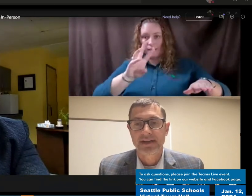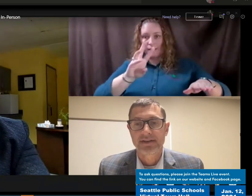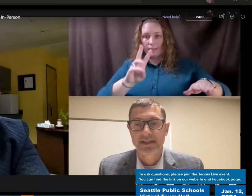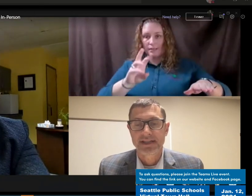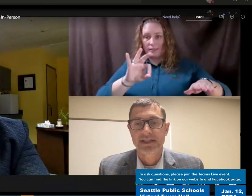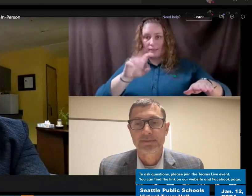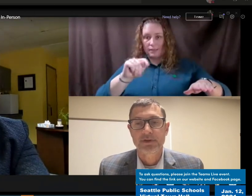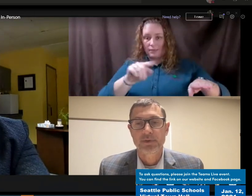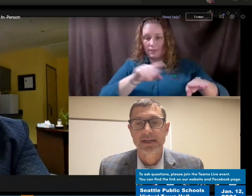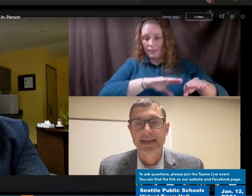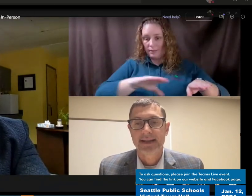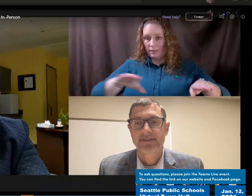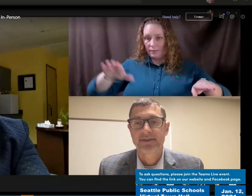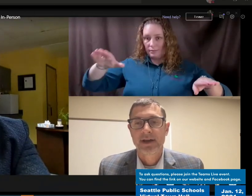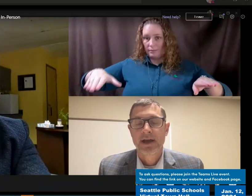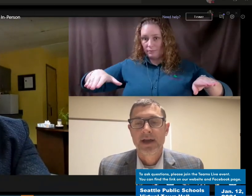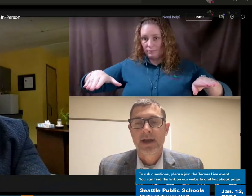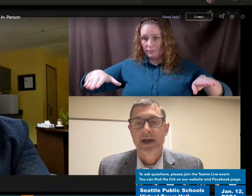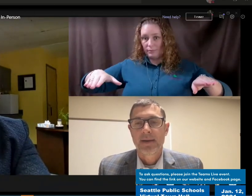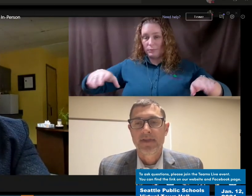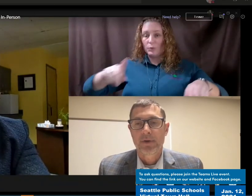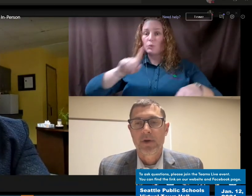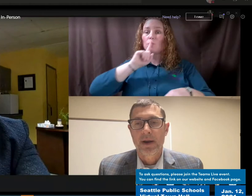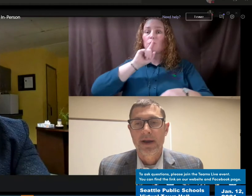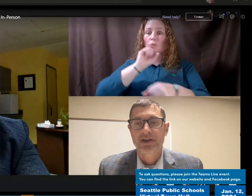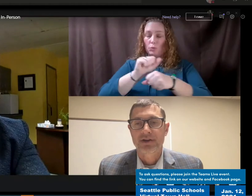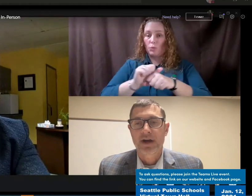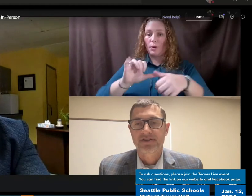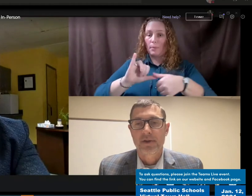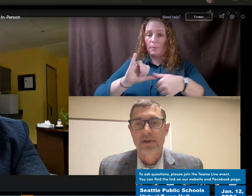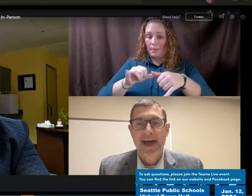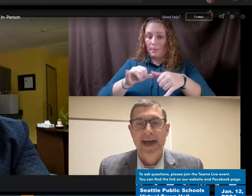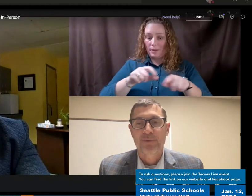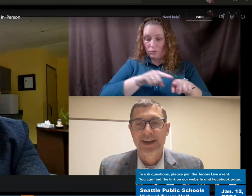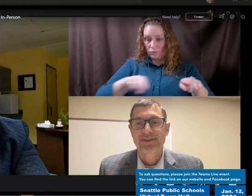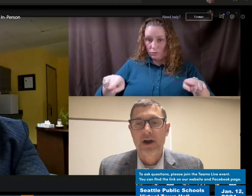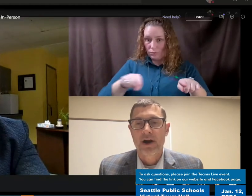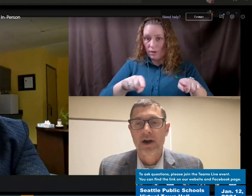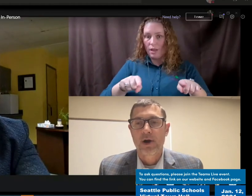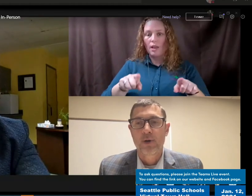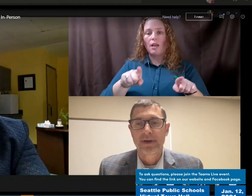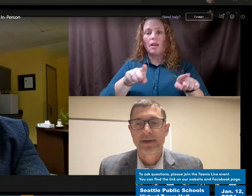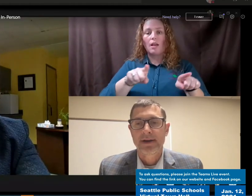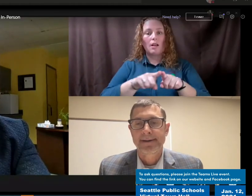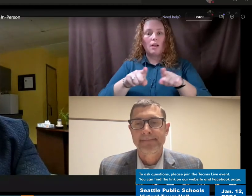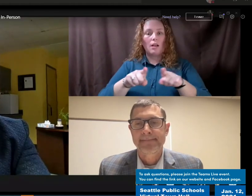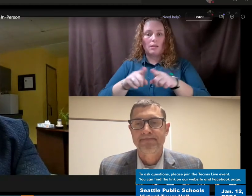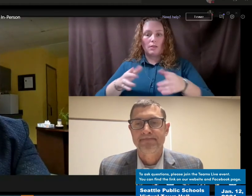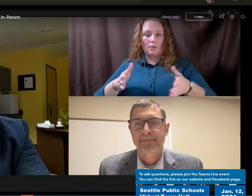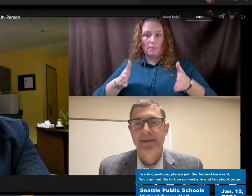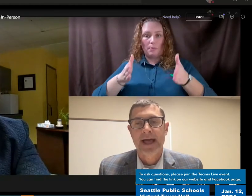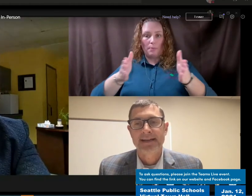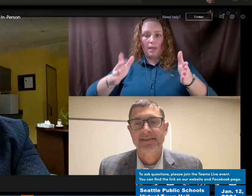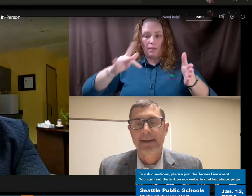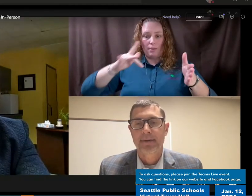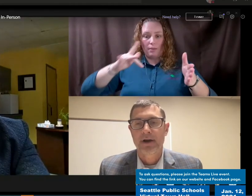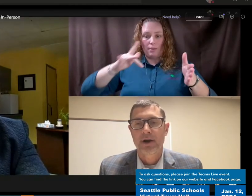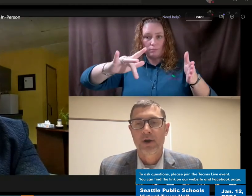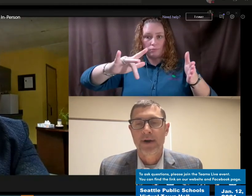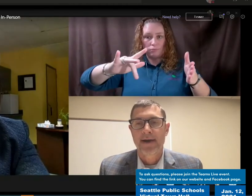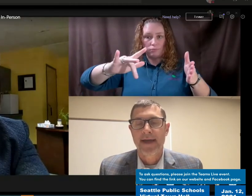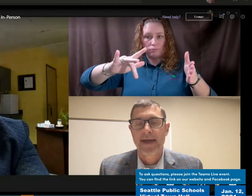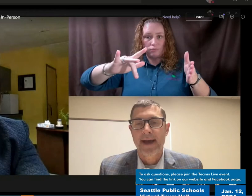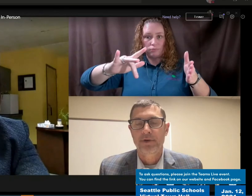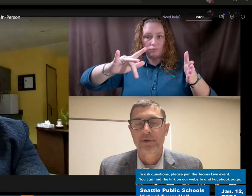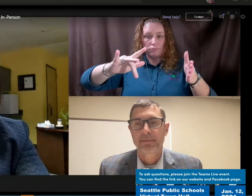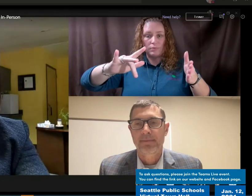the distance between desks. And then we want to make sure also the pathways are open. And last step around